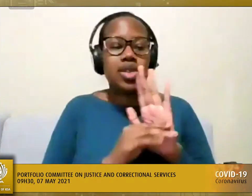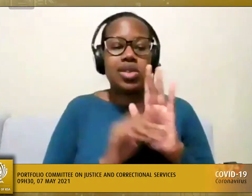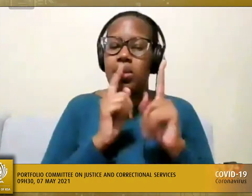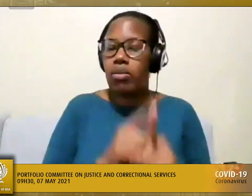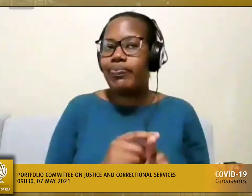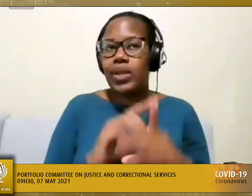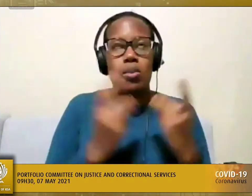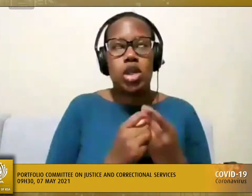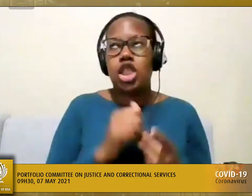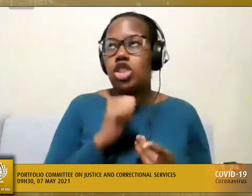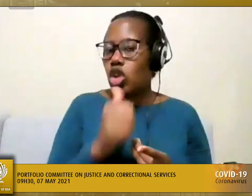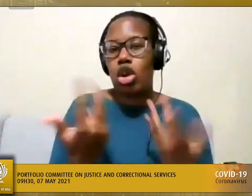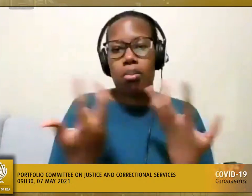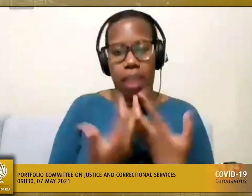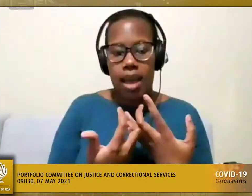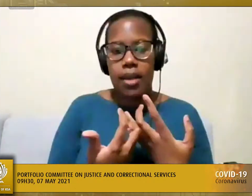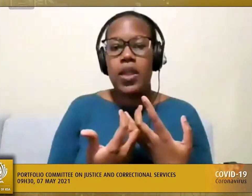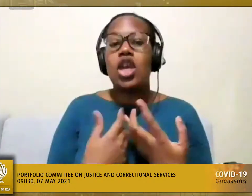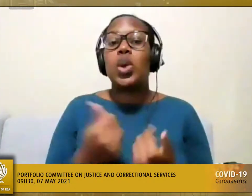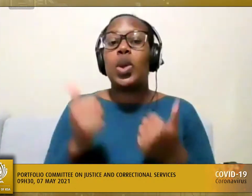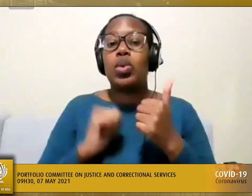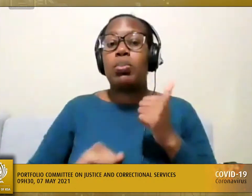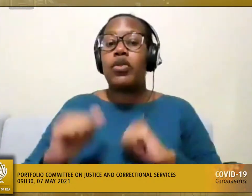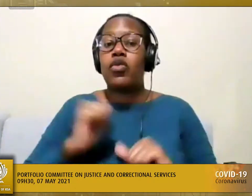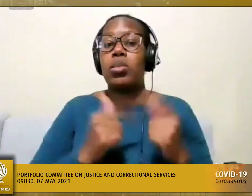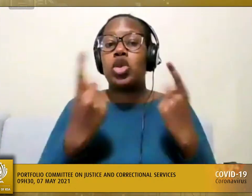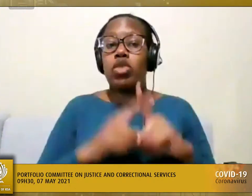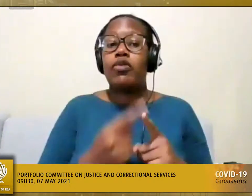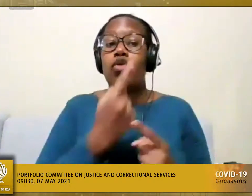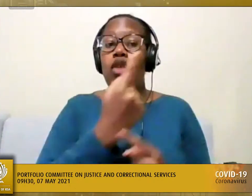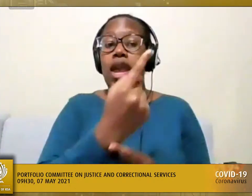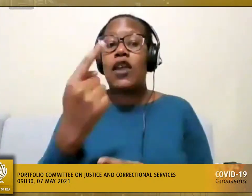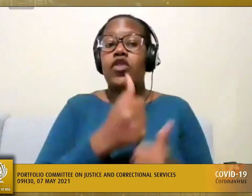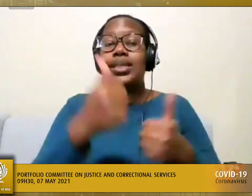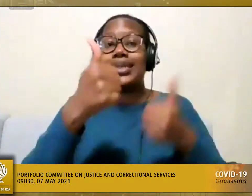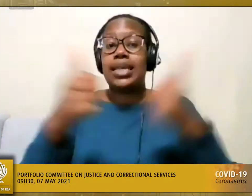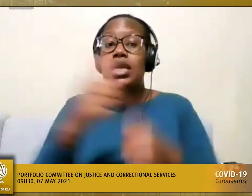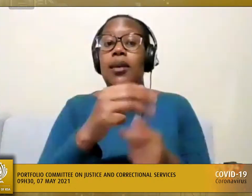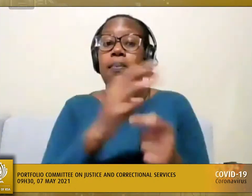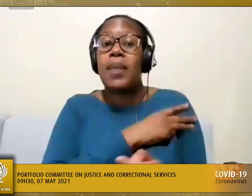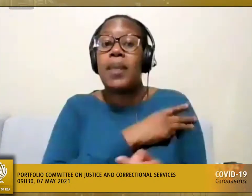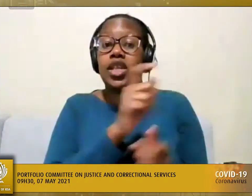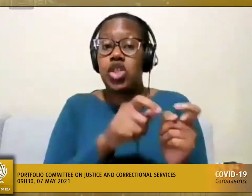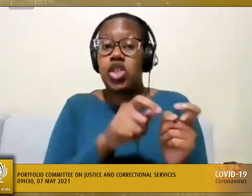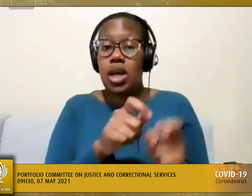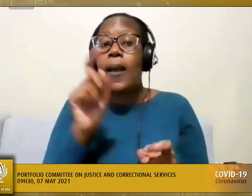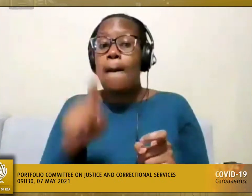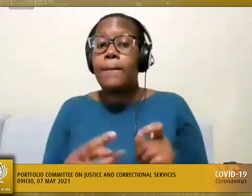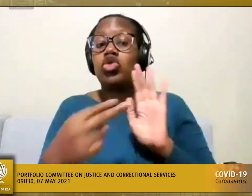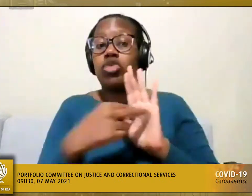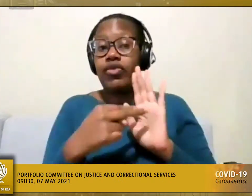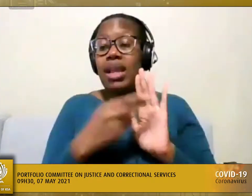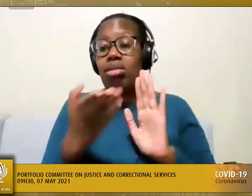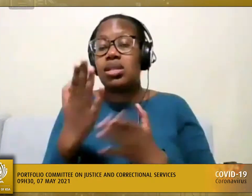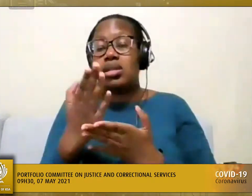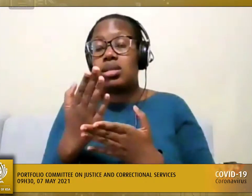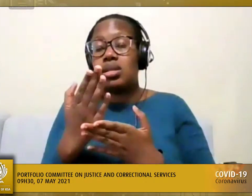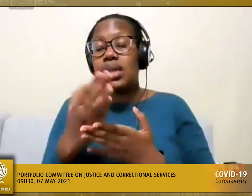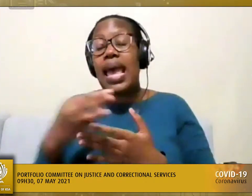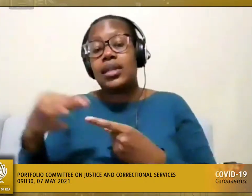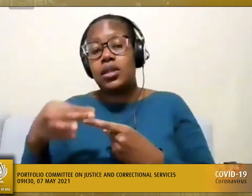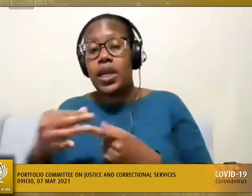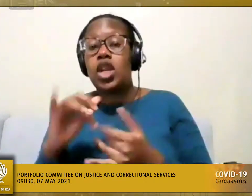we have agreed that the performance agreements of every senior manager will have to reply reflect this aspect so that